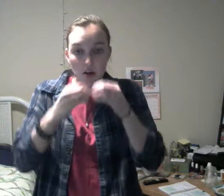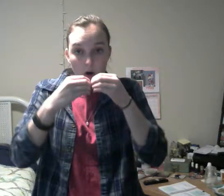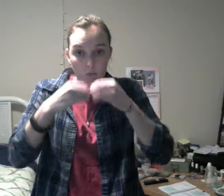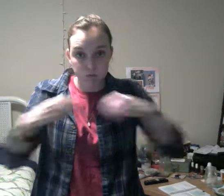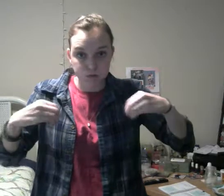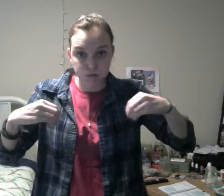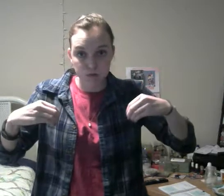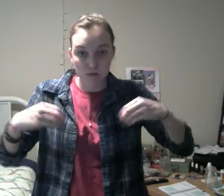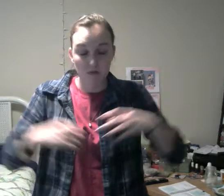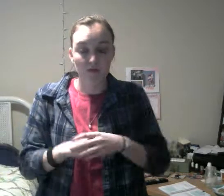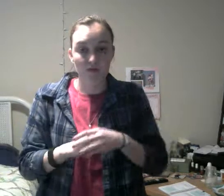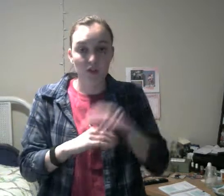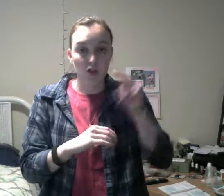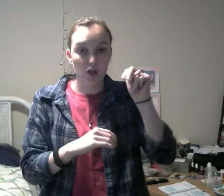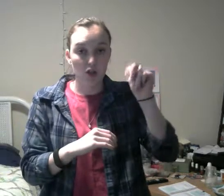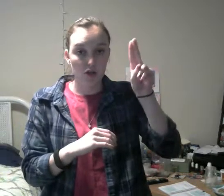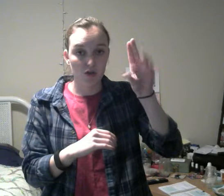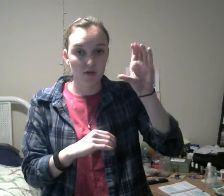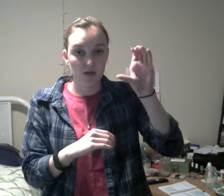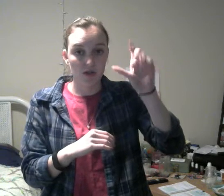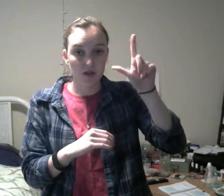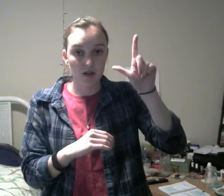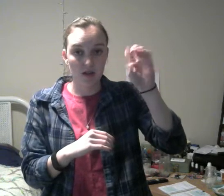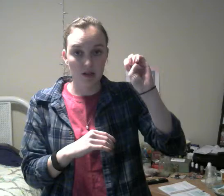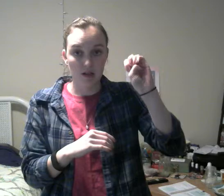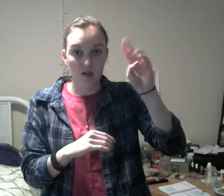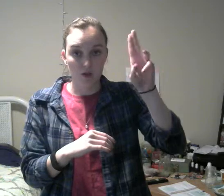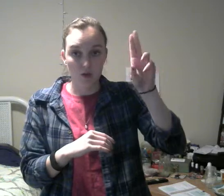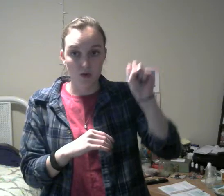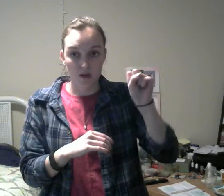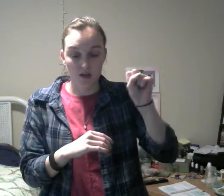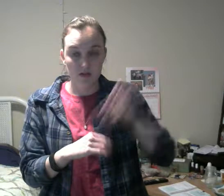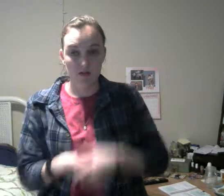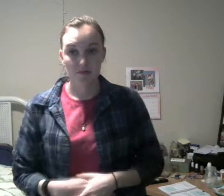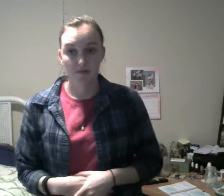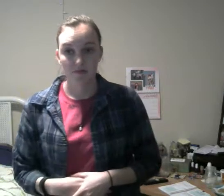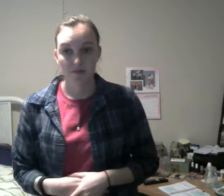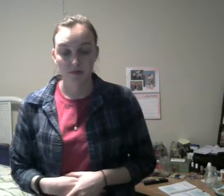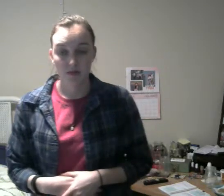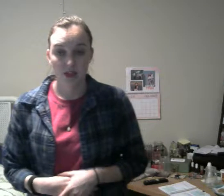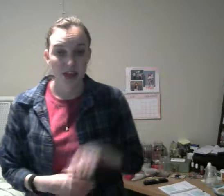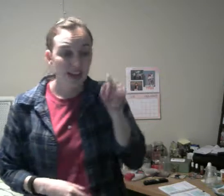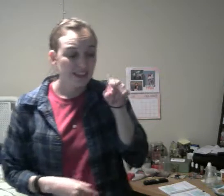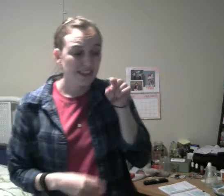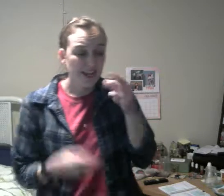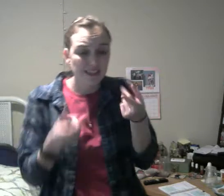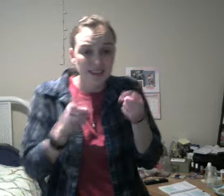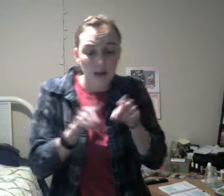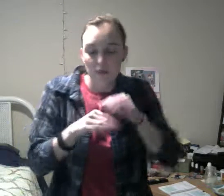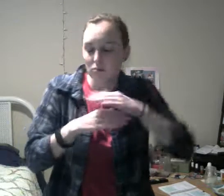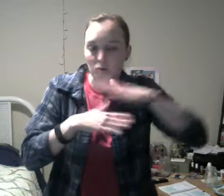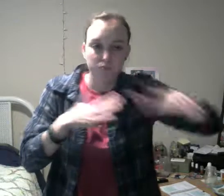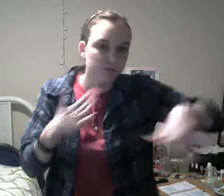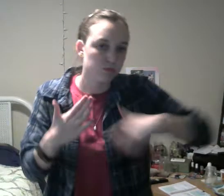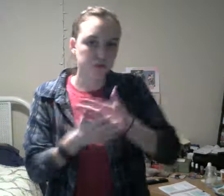sure that the chromosomes go equally to each nuclei. But mitosis is going to be found everywhere. So when a cell makes a copy of itself, when you